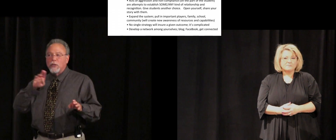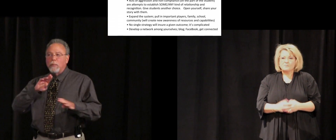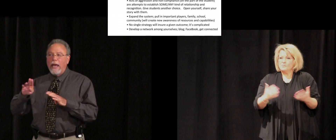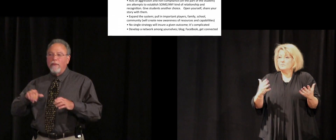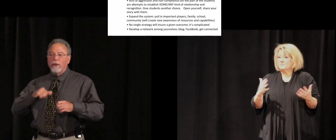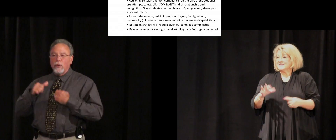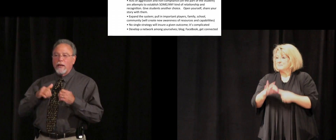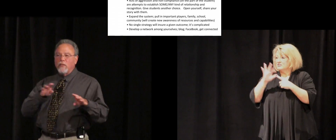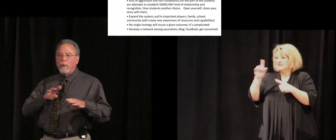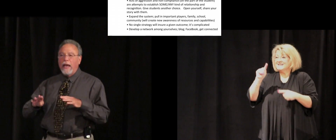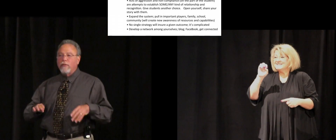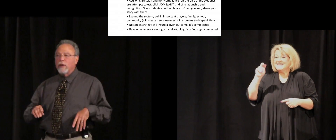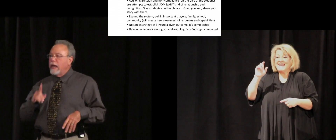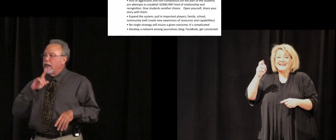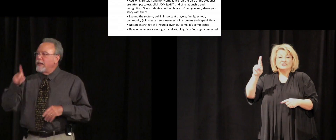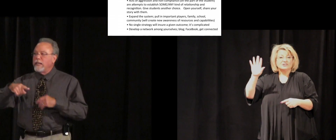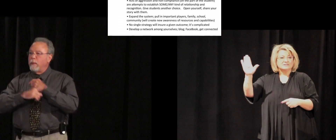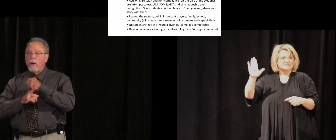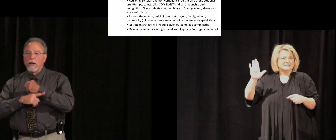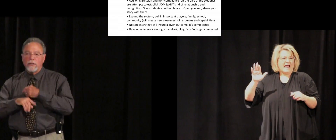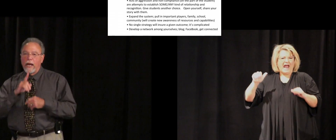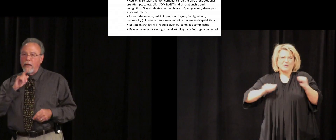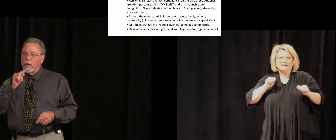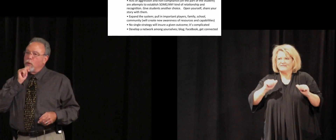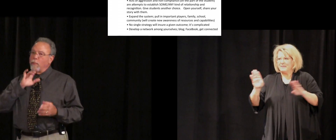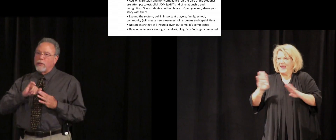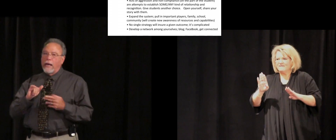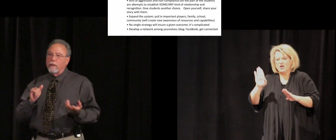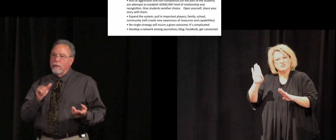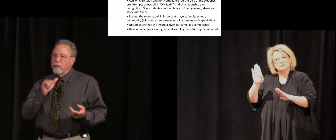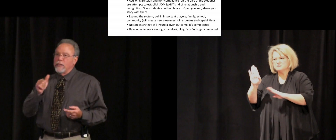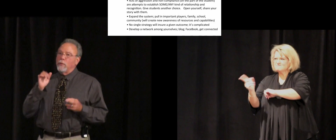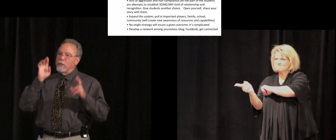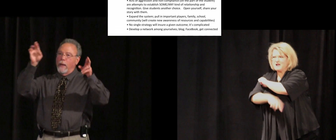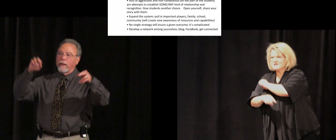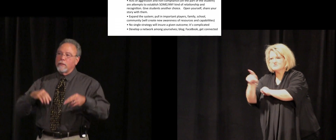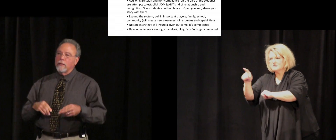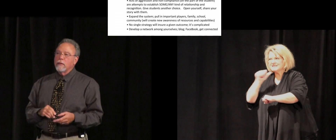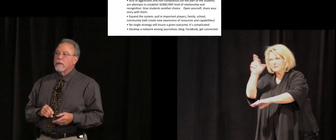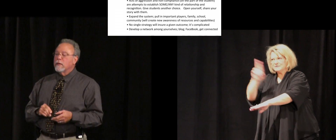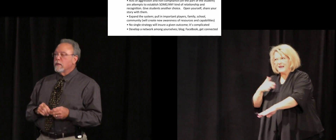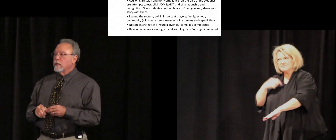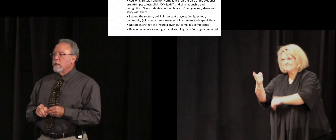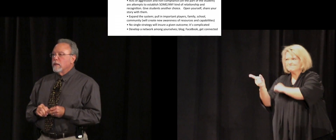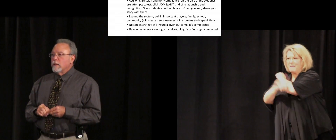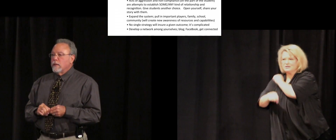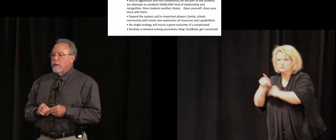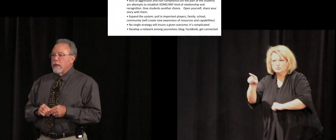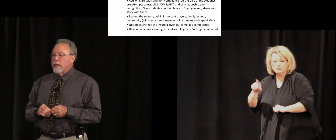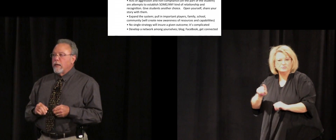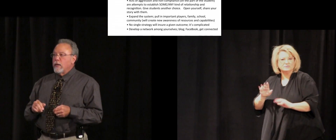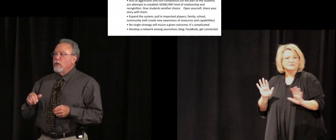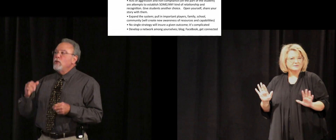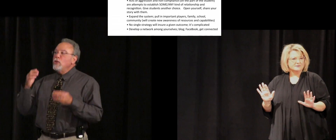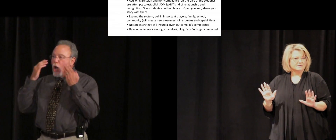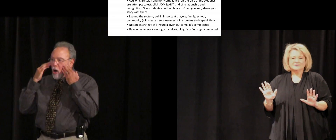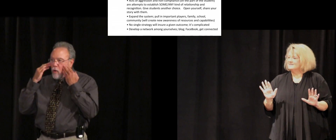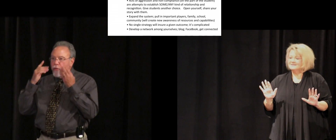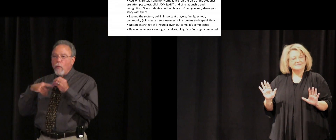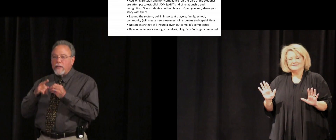classes. You guys okay? Yeah? Was it too much? Too